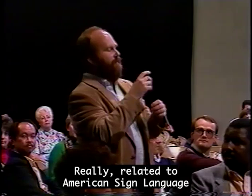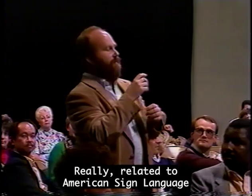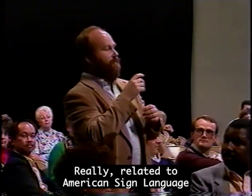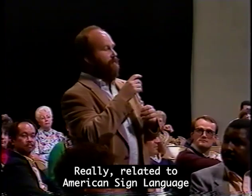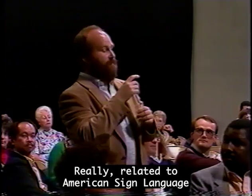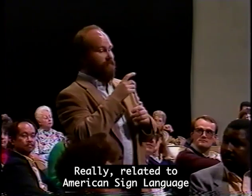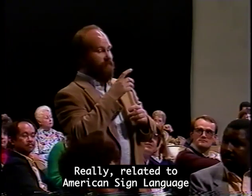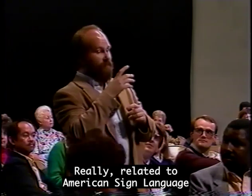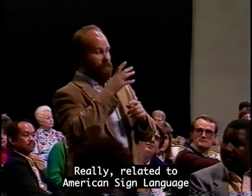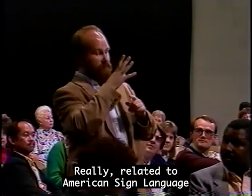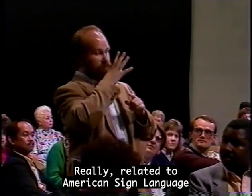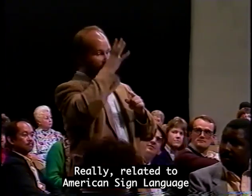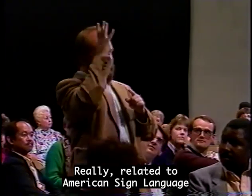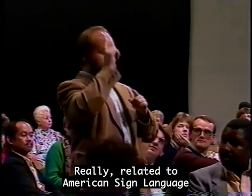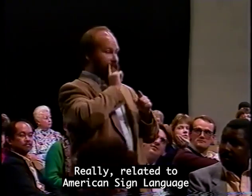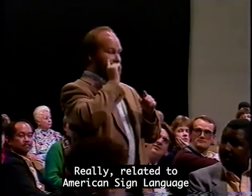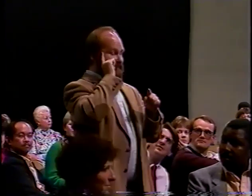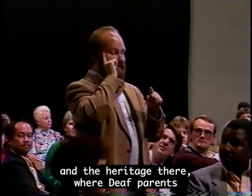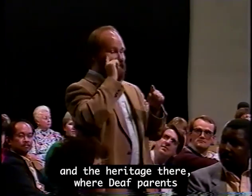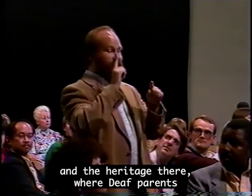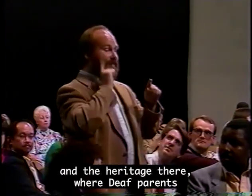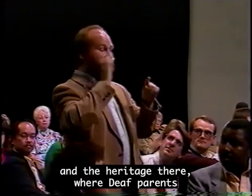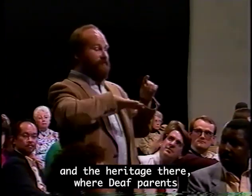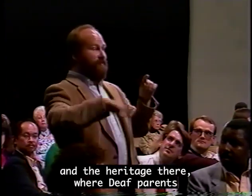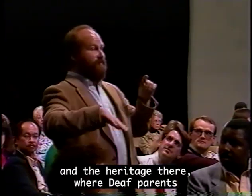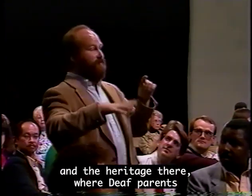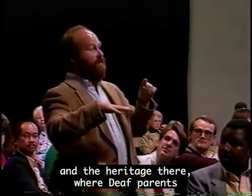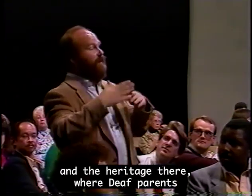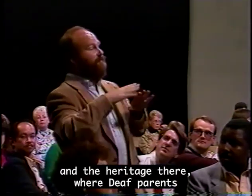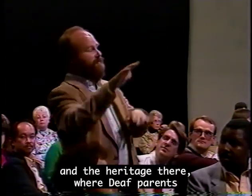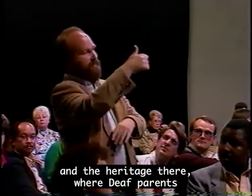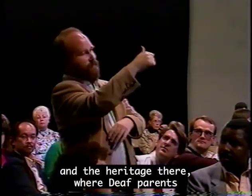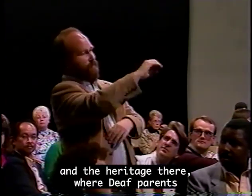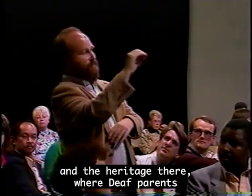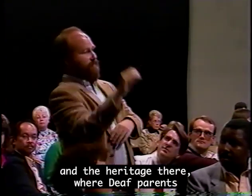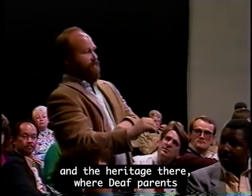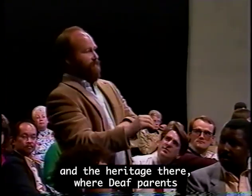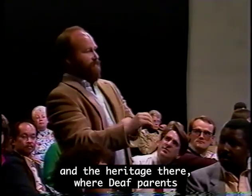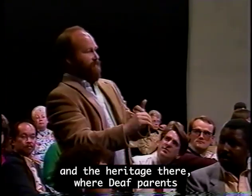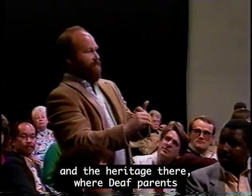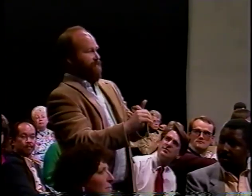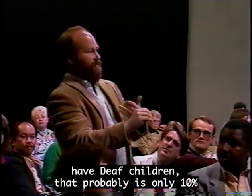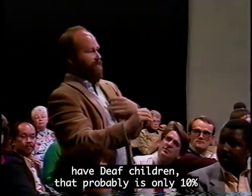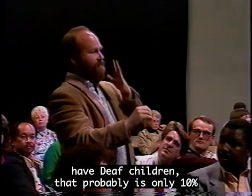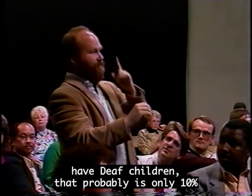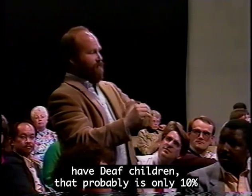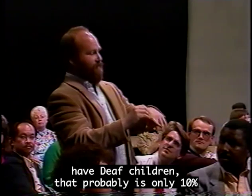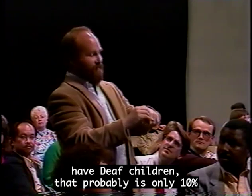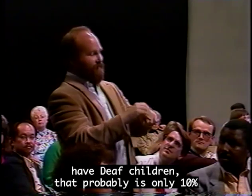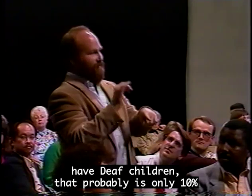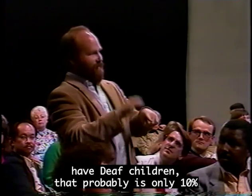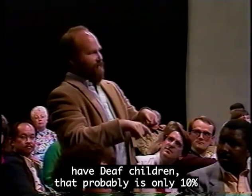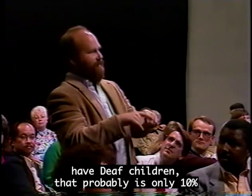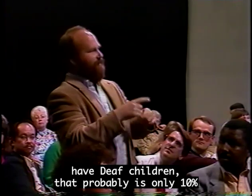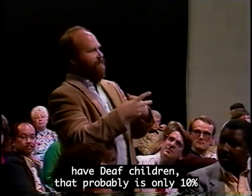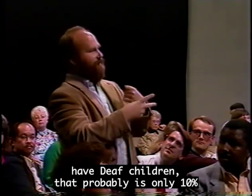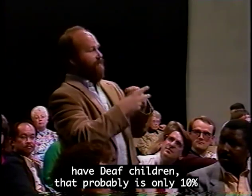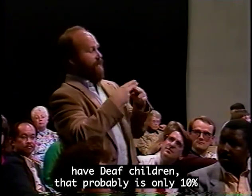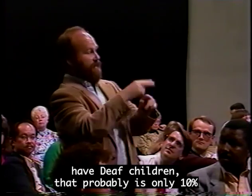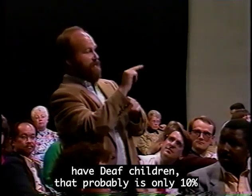Really related to American Sign Language and the heritage there, where deaf parents have deaf children, that probably is